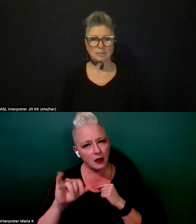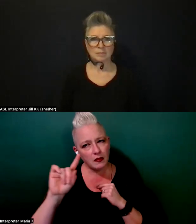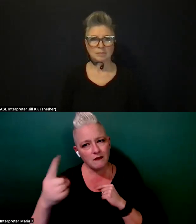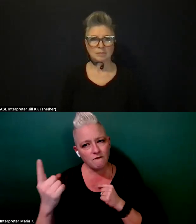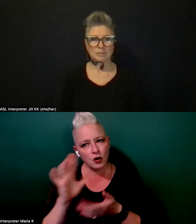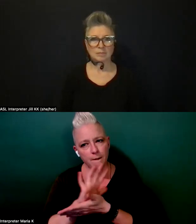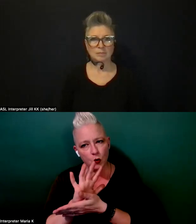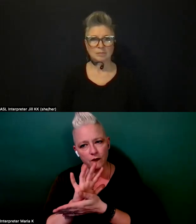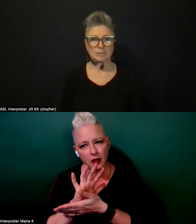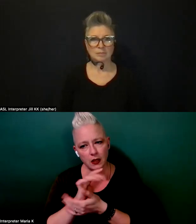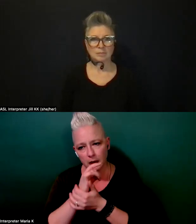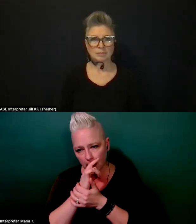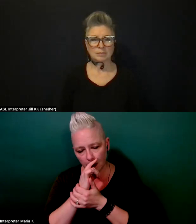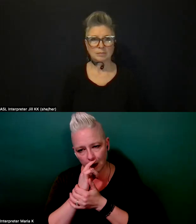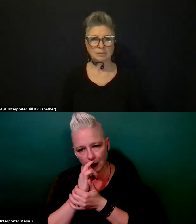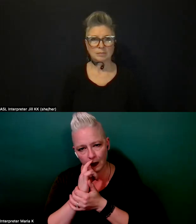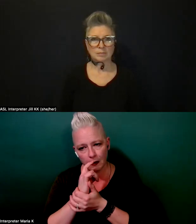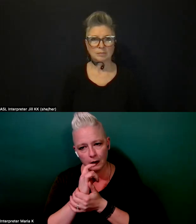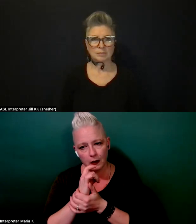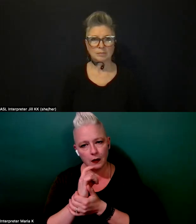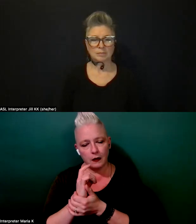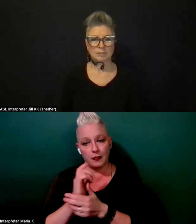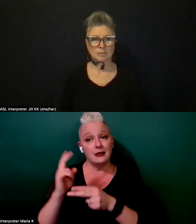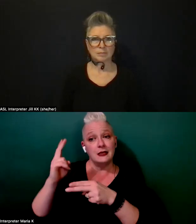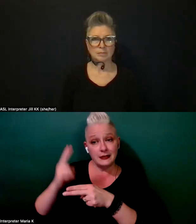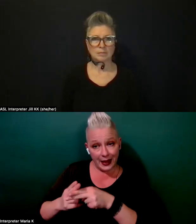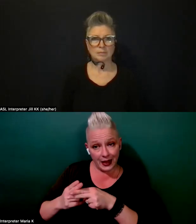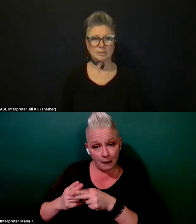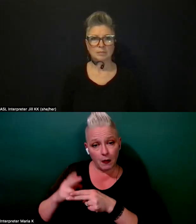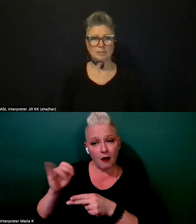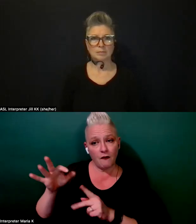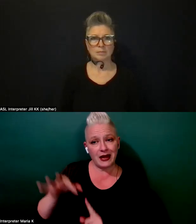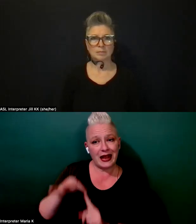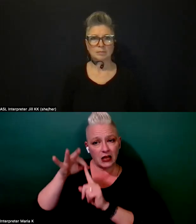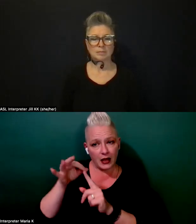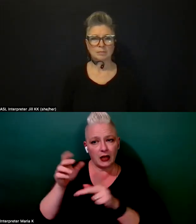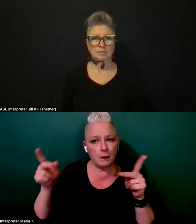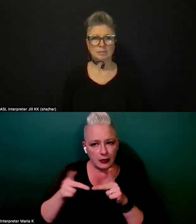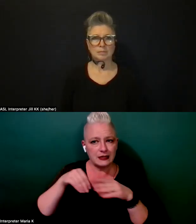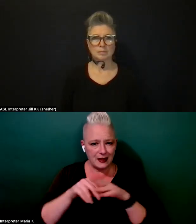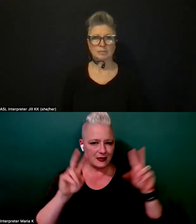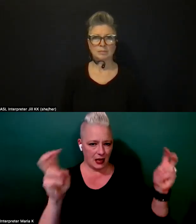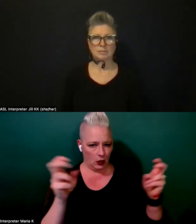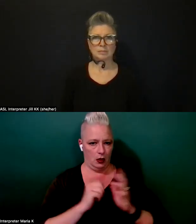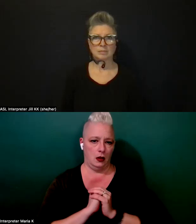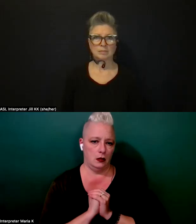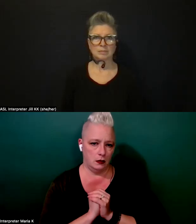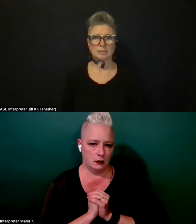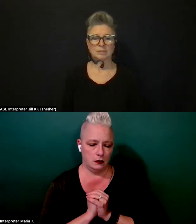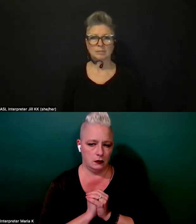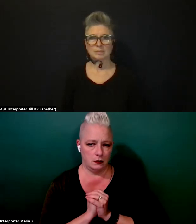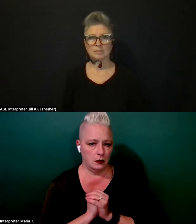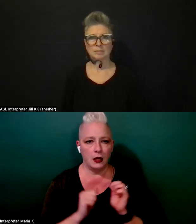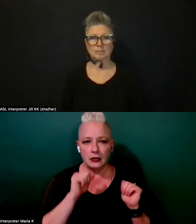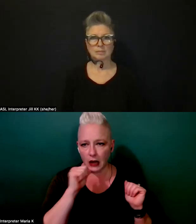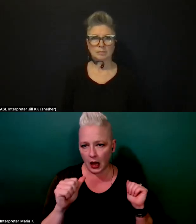did, yeah, where like the name of like an iconic place was in the title. So um it wasn't